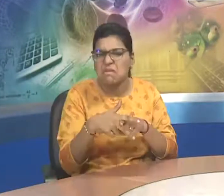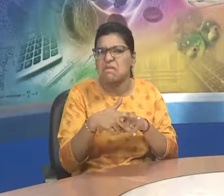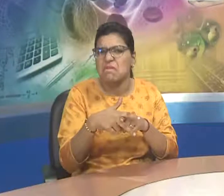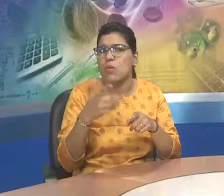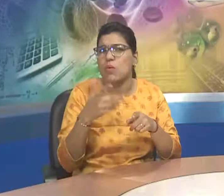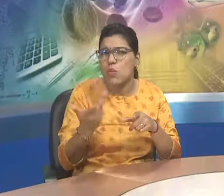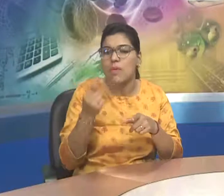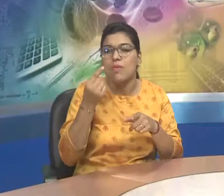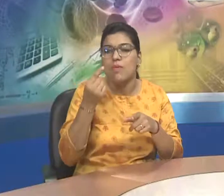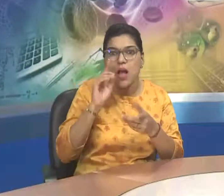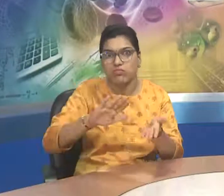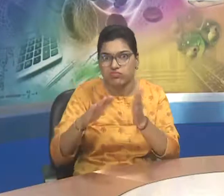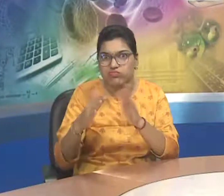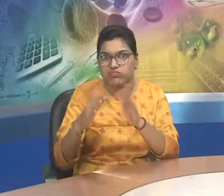discontinued his education